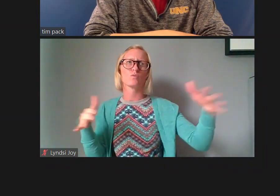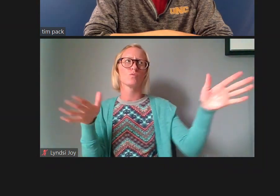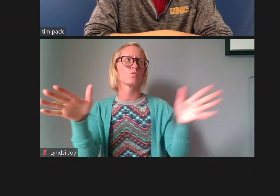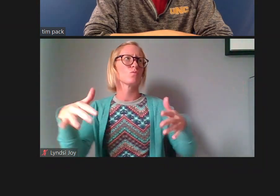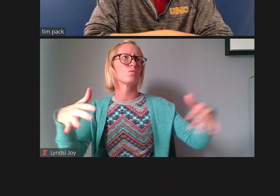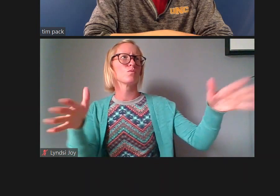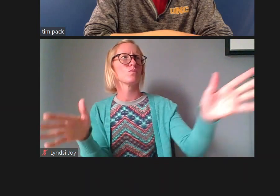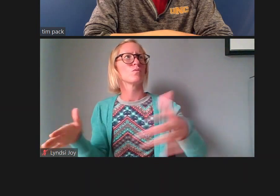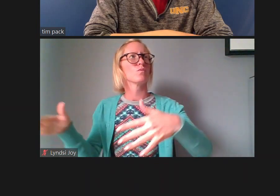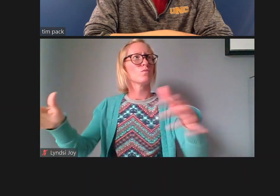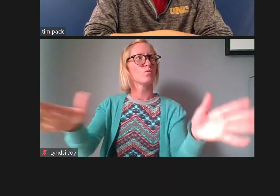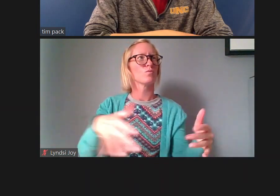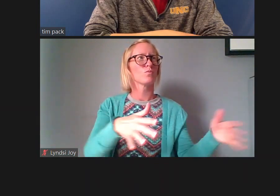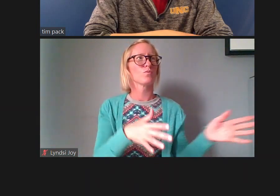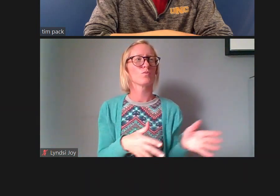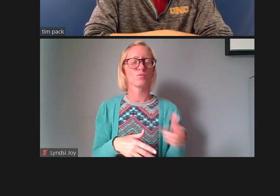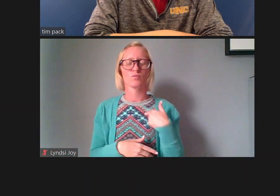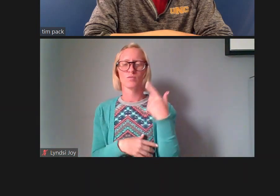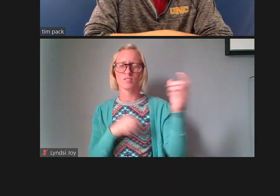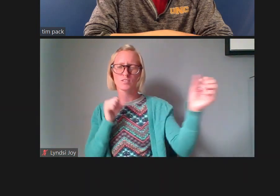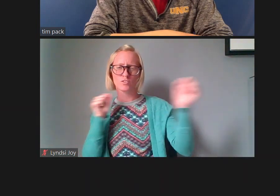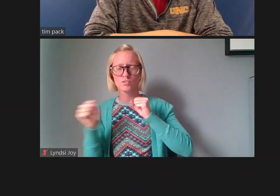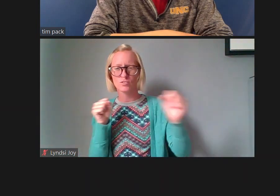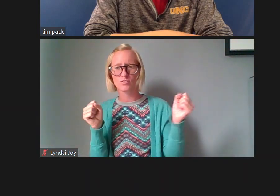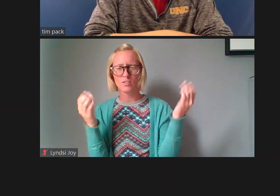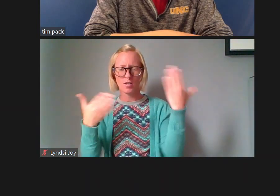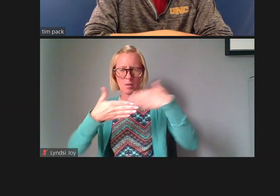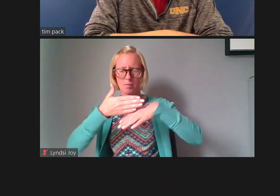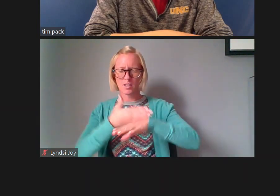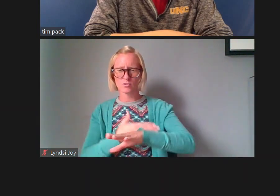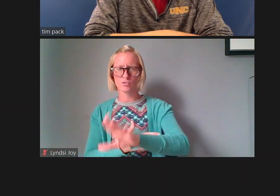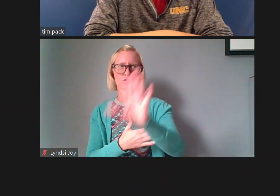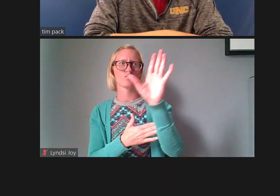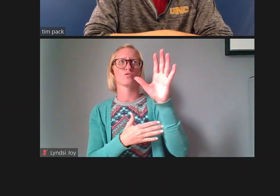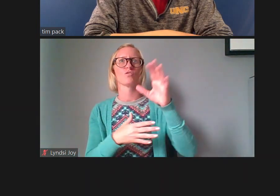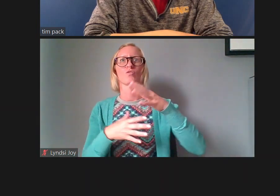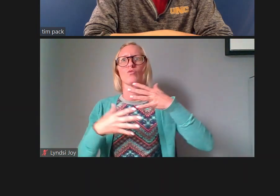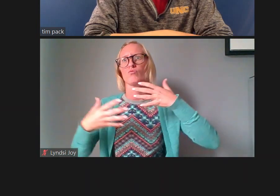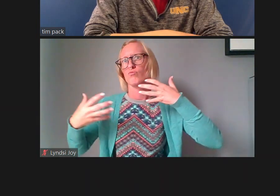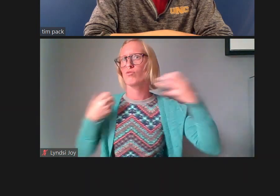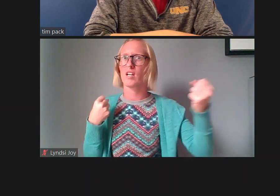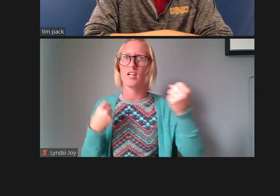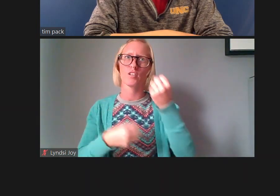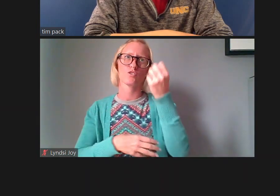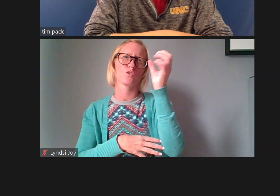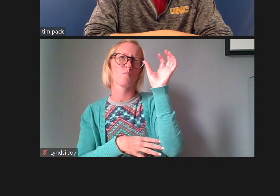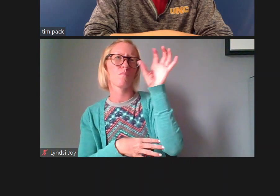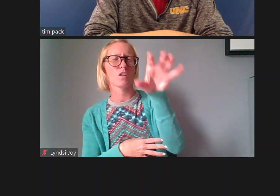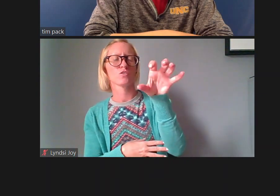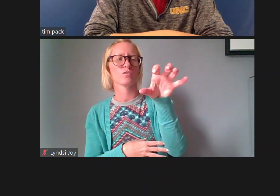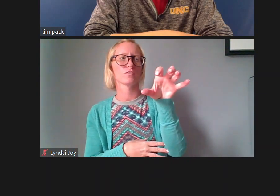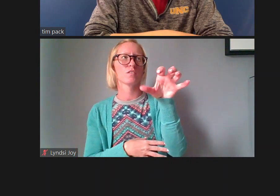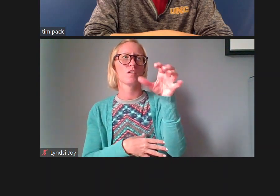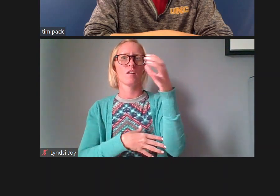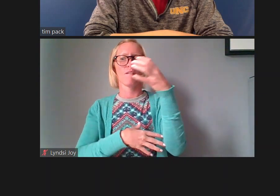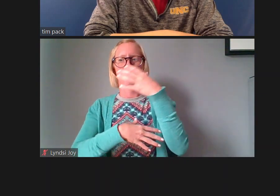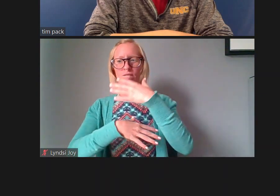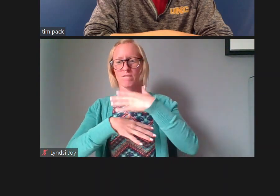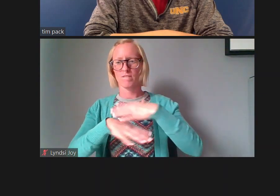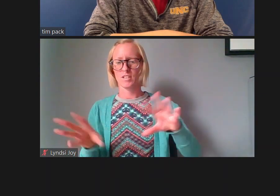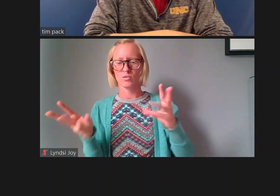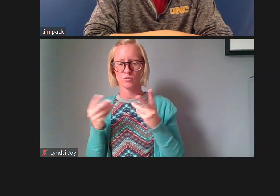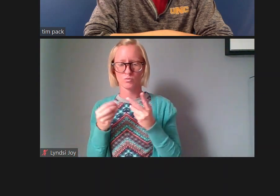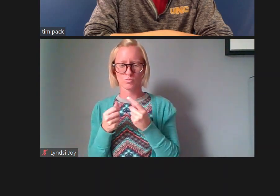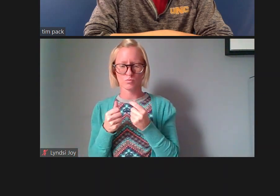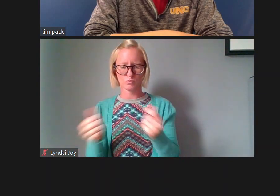forest further down shook as with the passage of an enraged monster. And then the island was still.